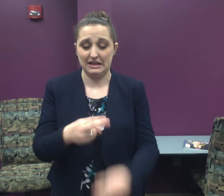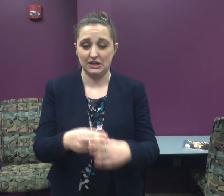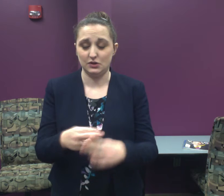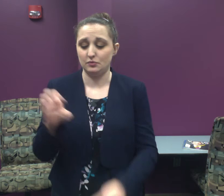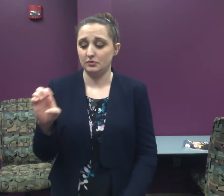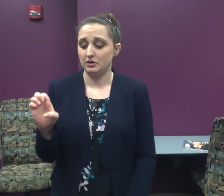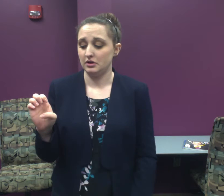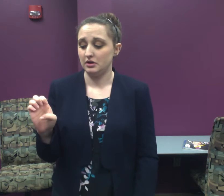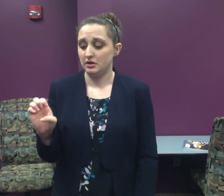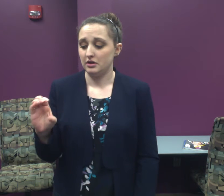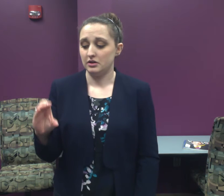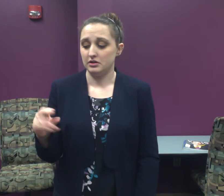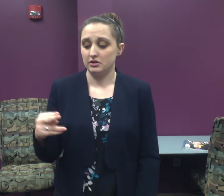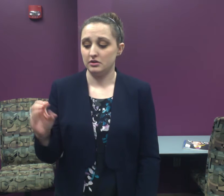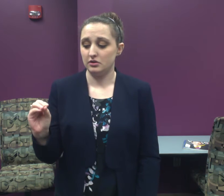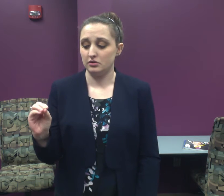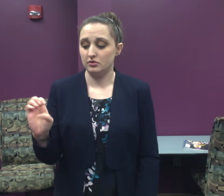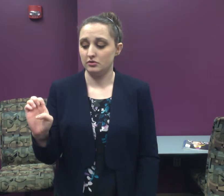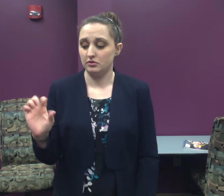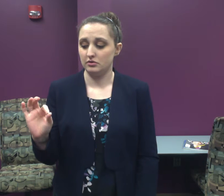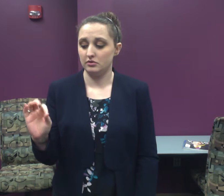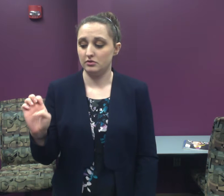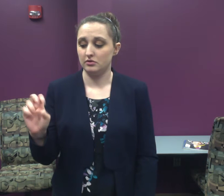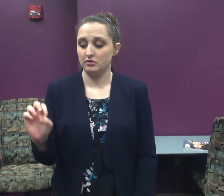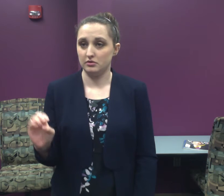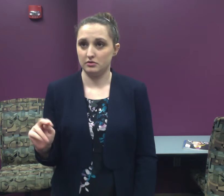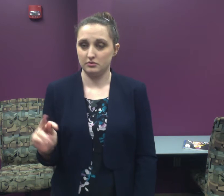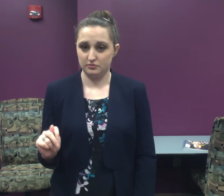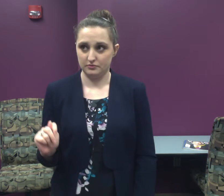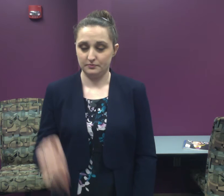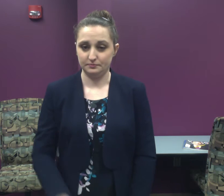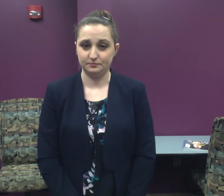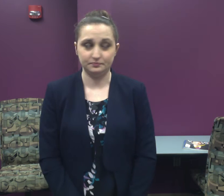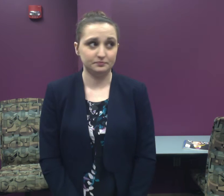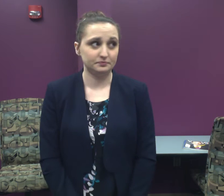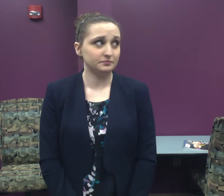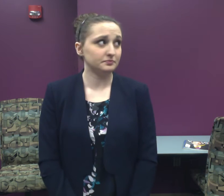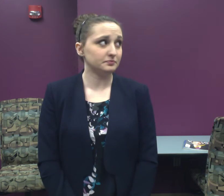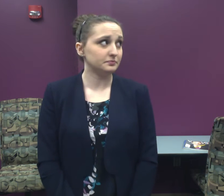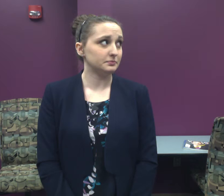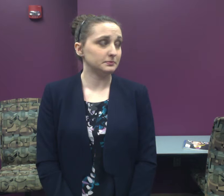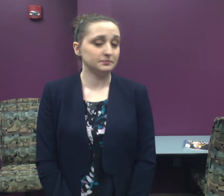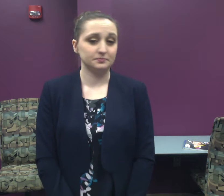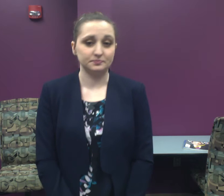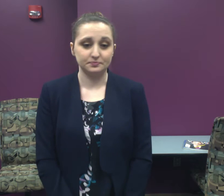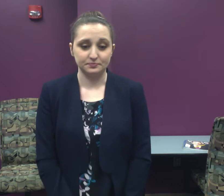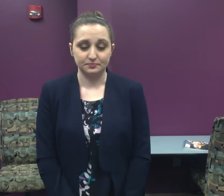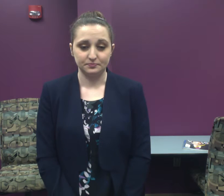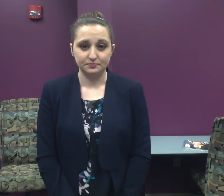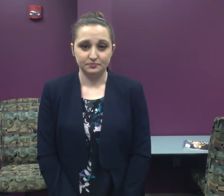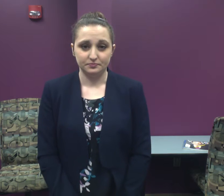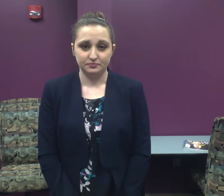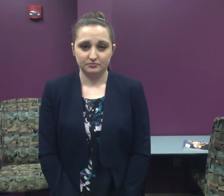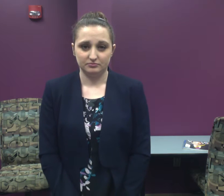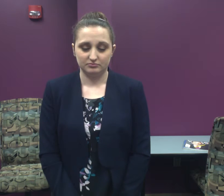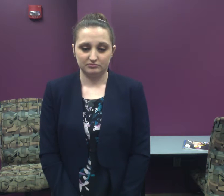now. I mean, sometimes statistics can be very misleading, but if you start looking here,